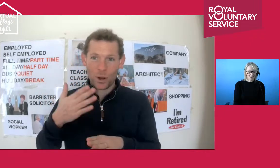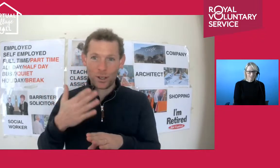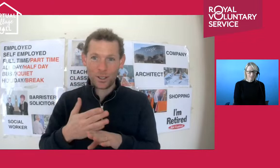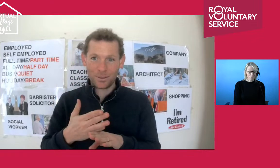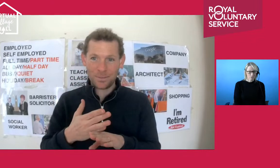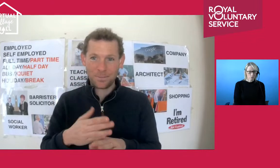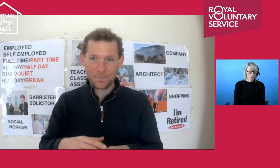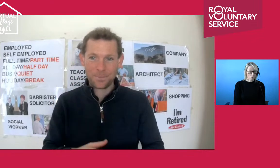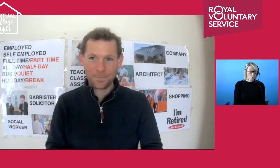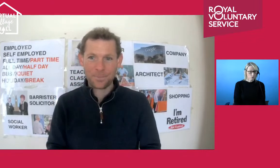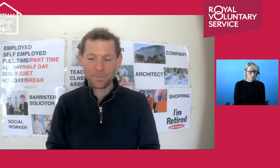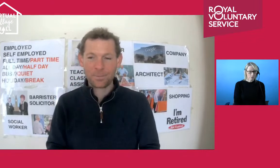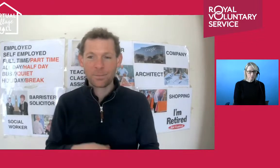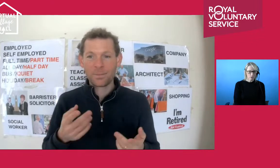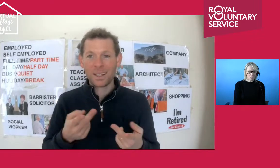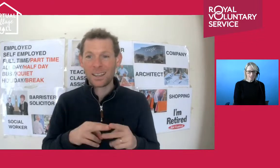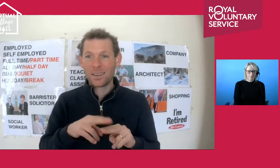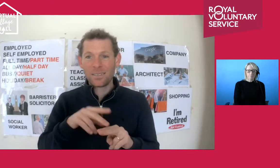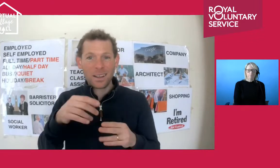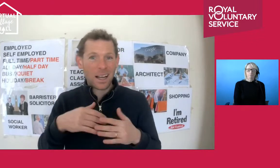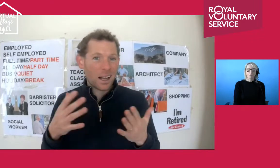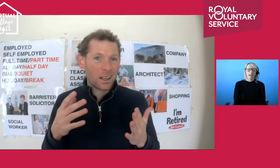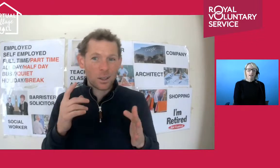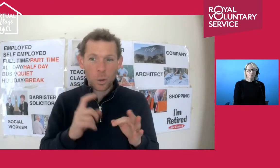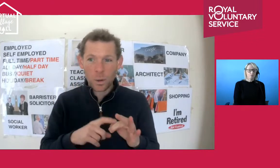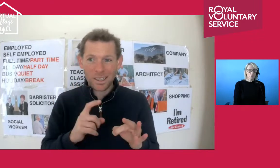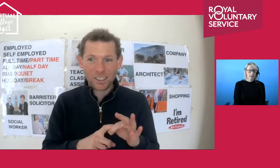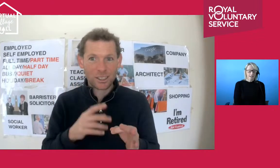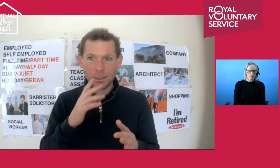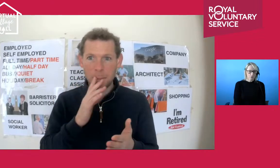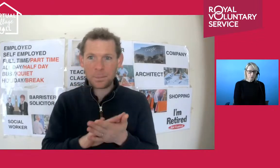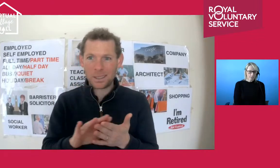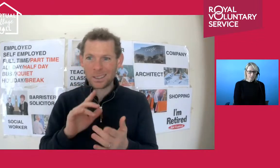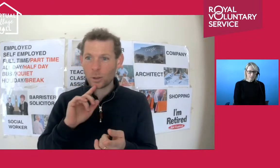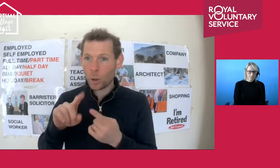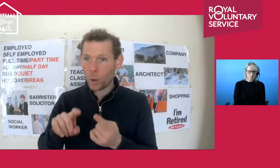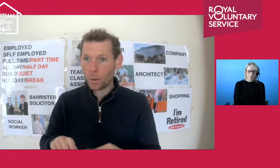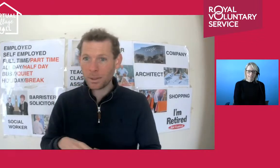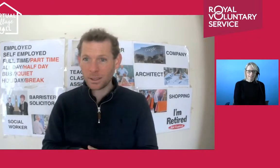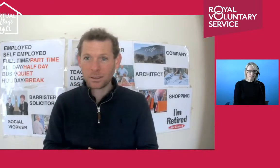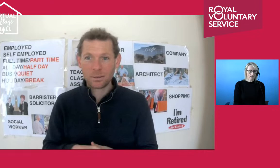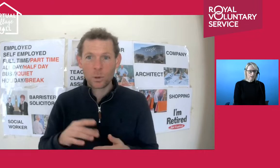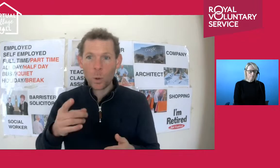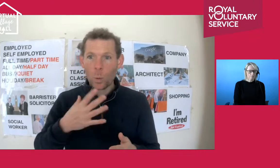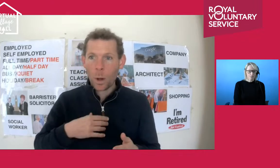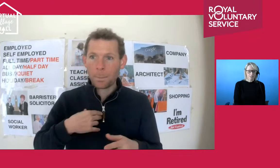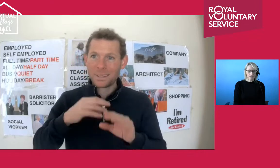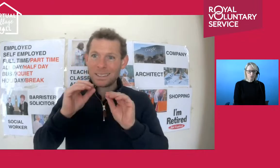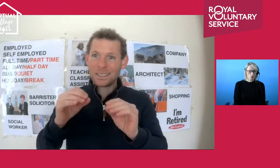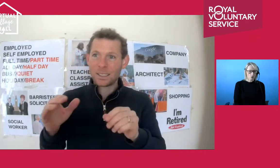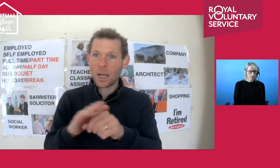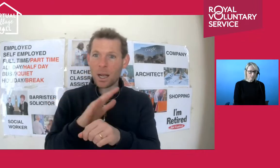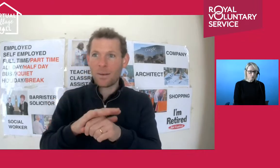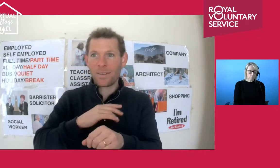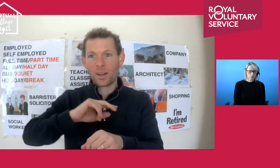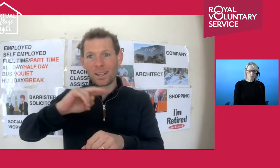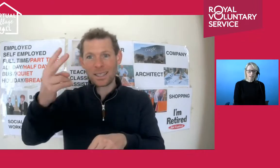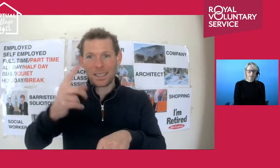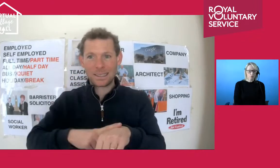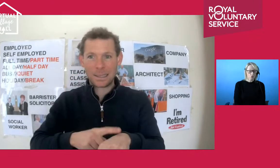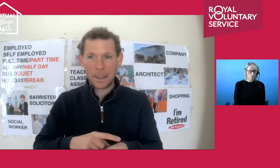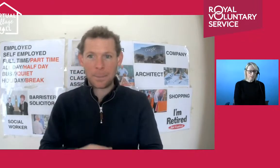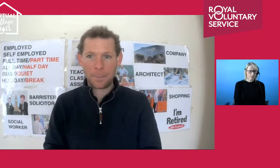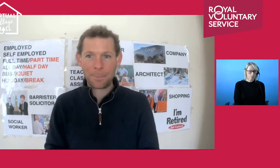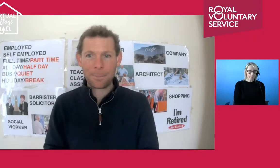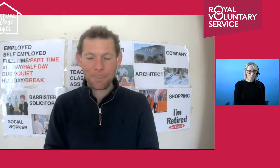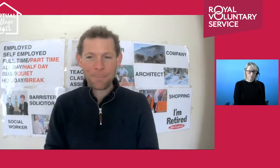today. And as you know, we covered the topic of work. If you've got any other questions, please continue to comment. Or if you want